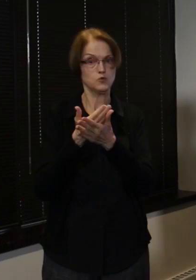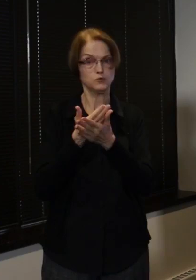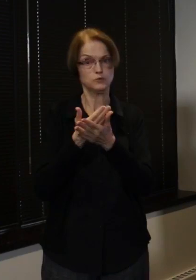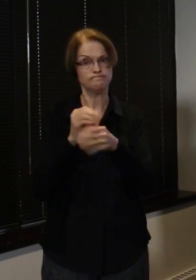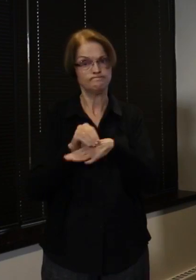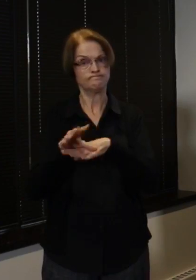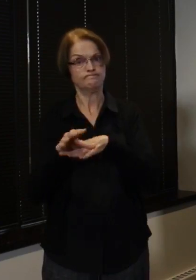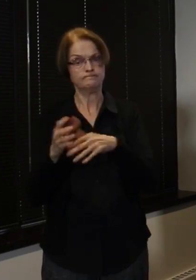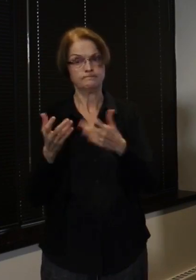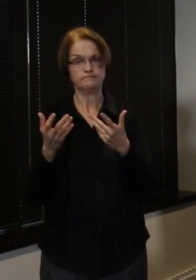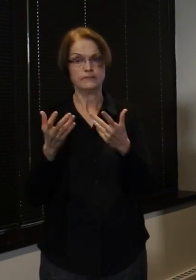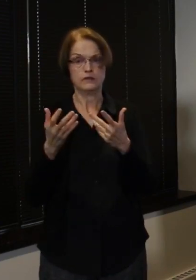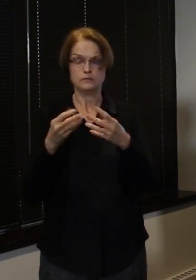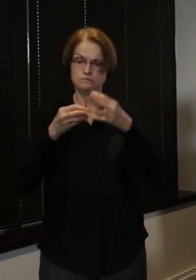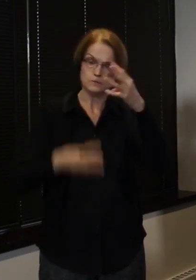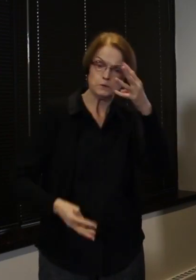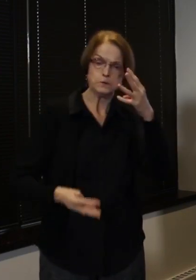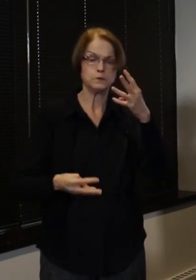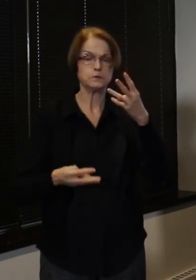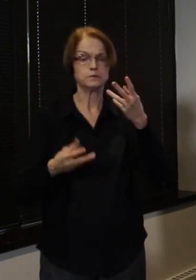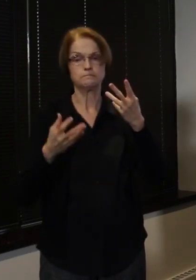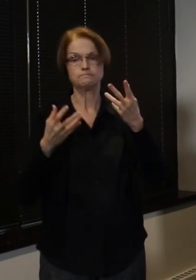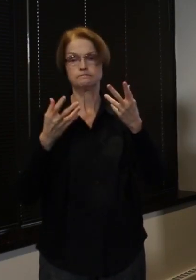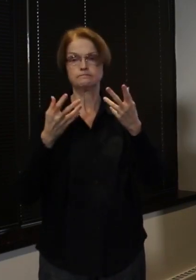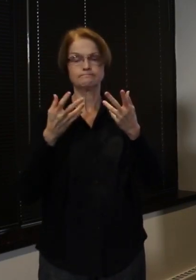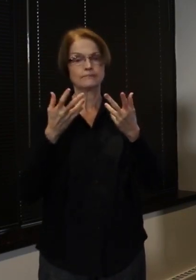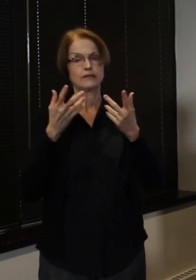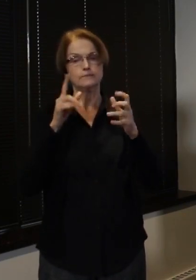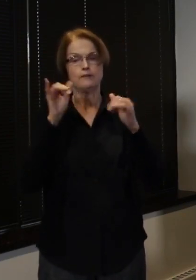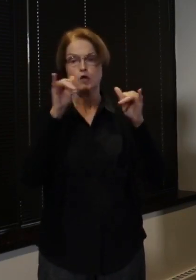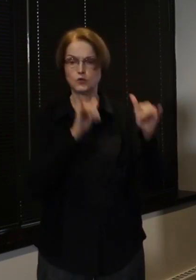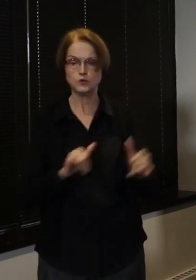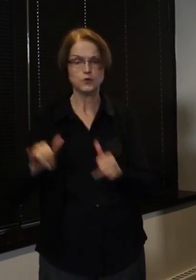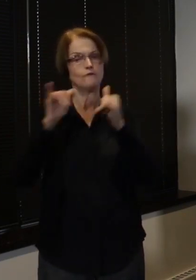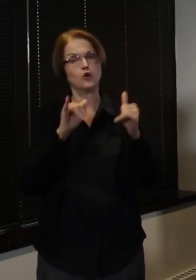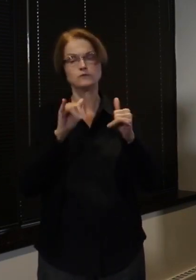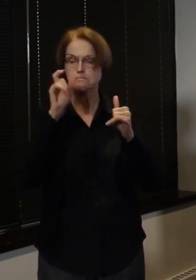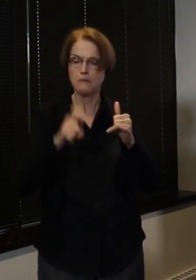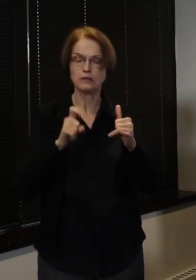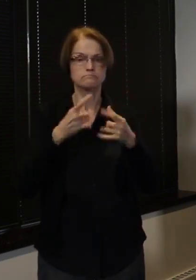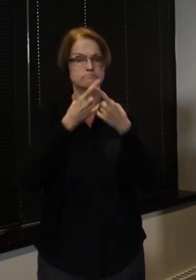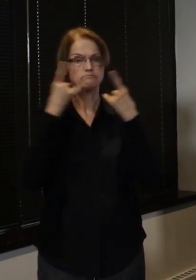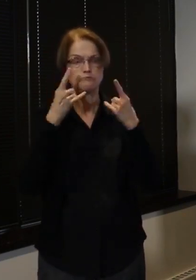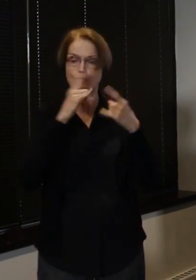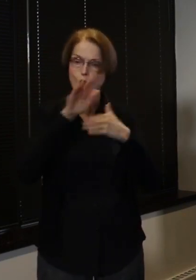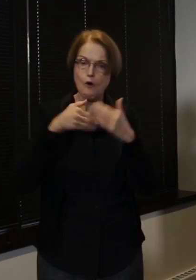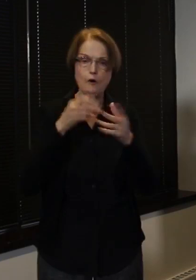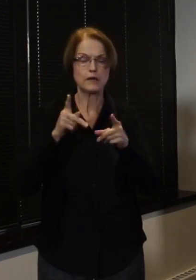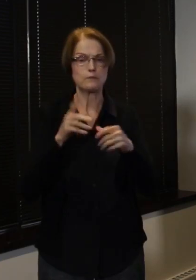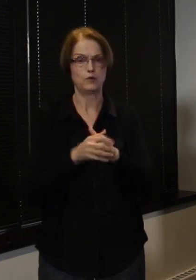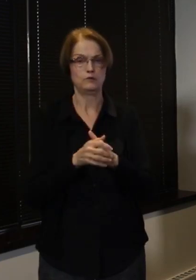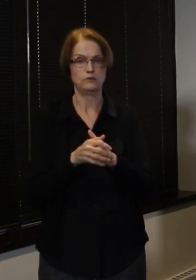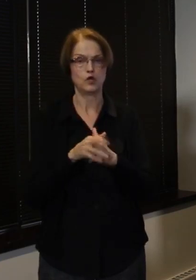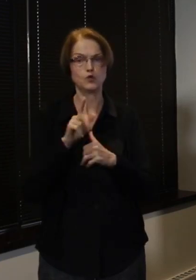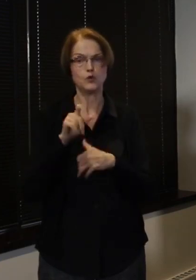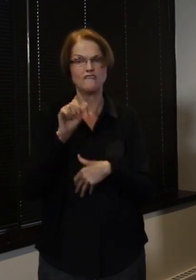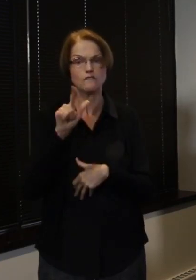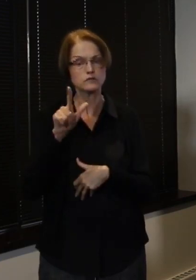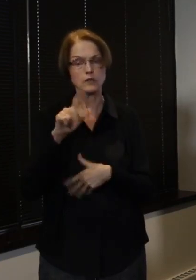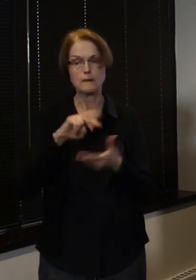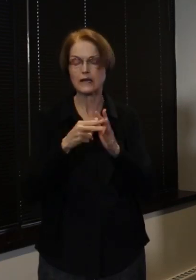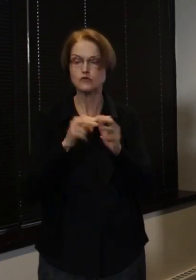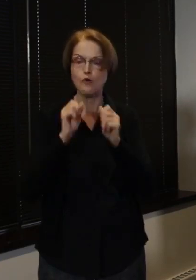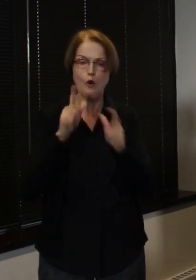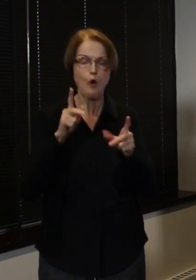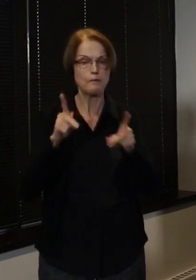list yet, talking about universal use of face masks. Universal meaning everyone at